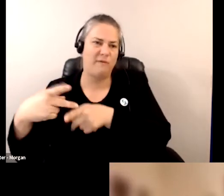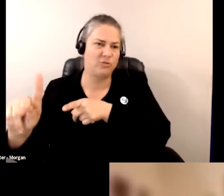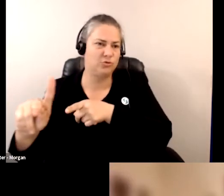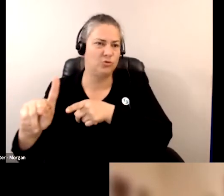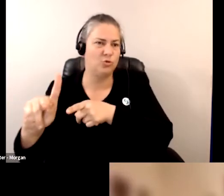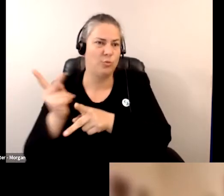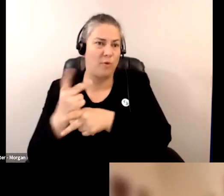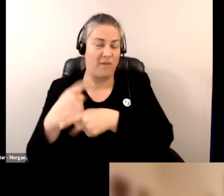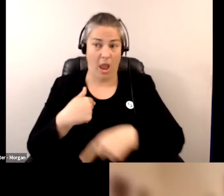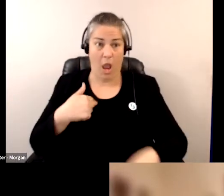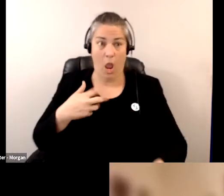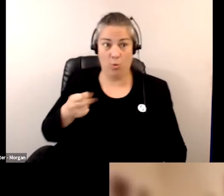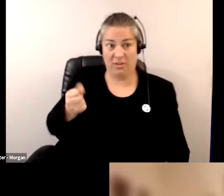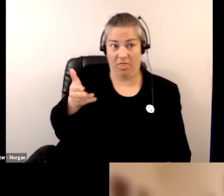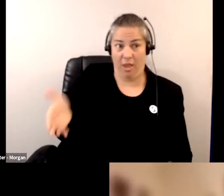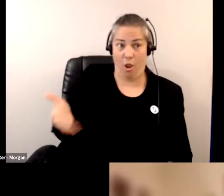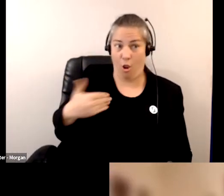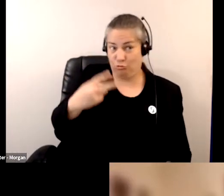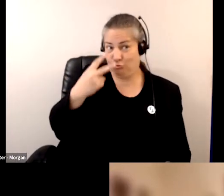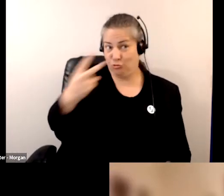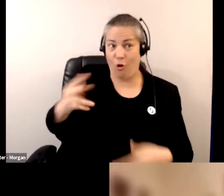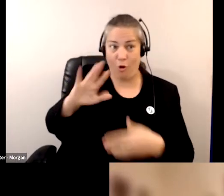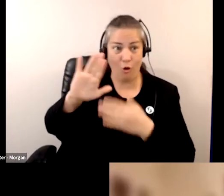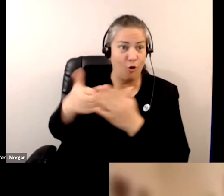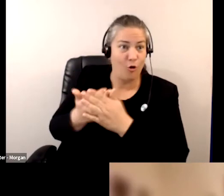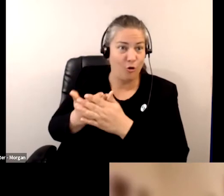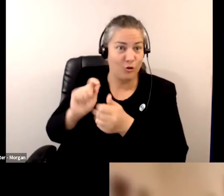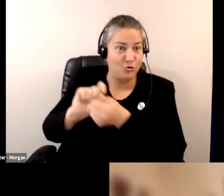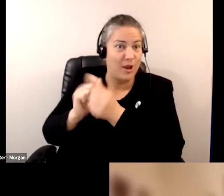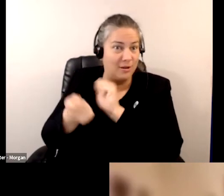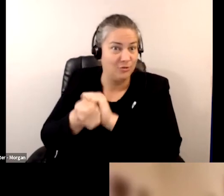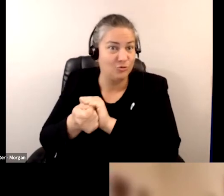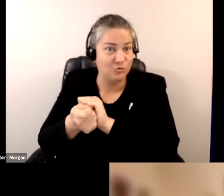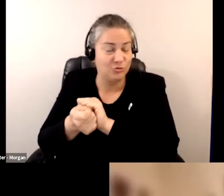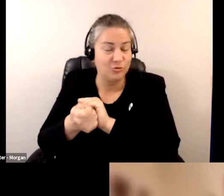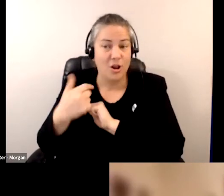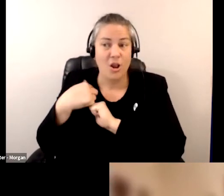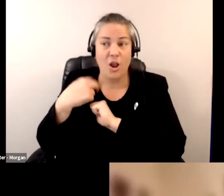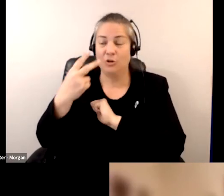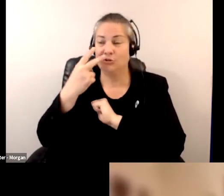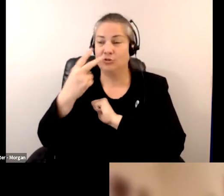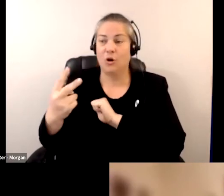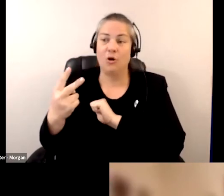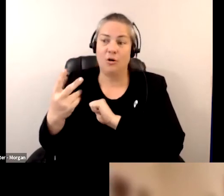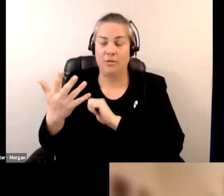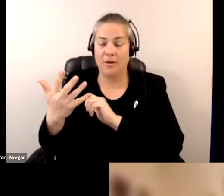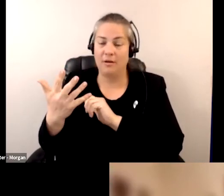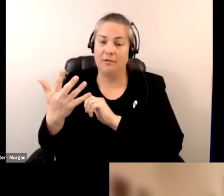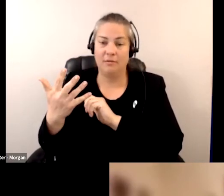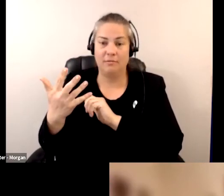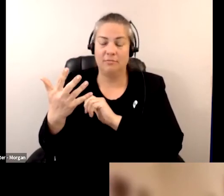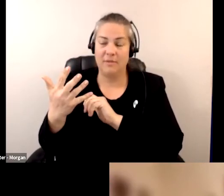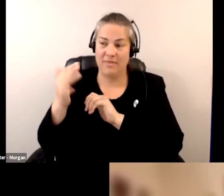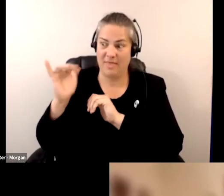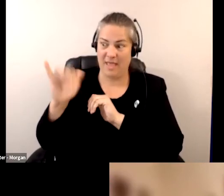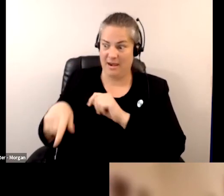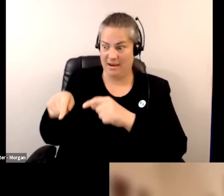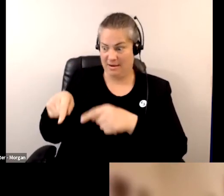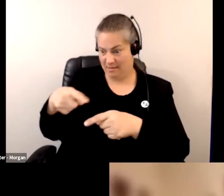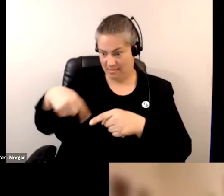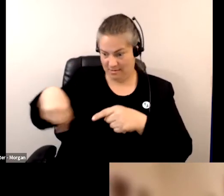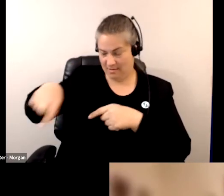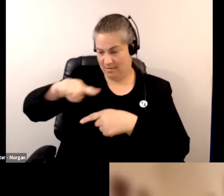was actually there and I saw the change and the revolutionary change that took place amongst